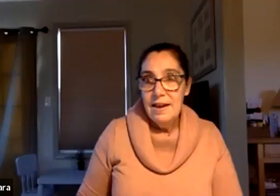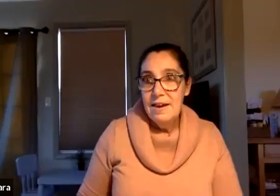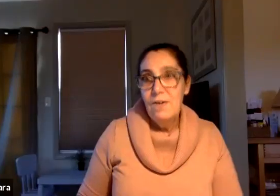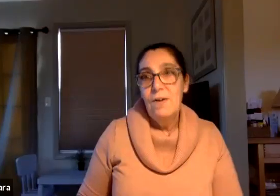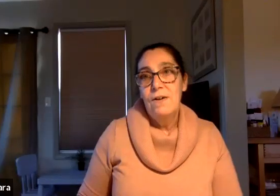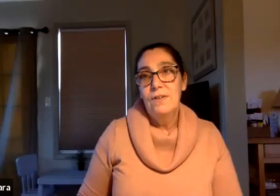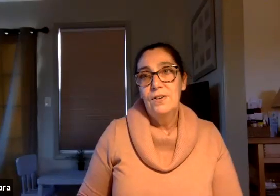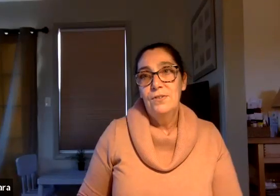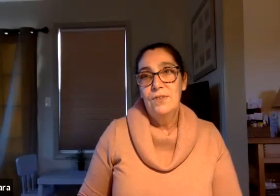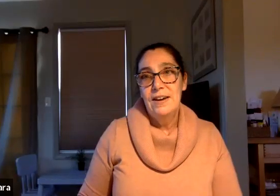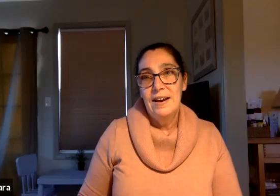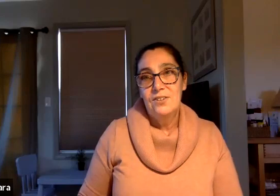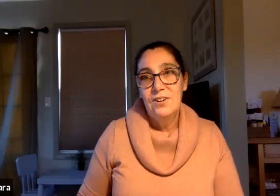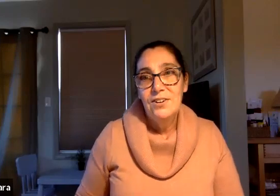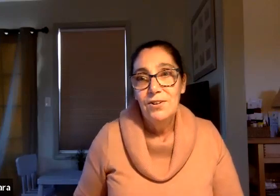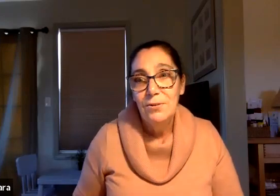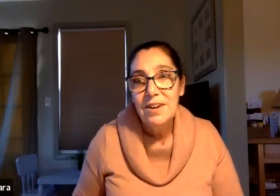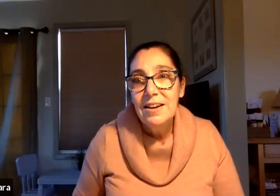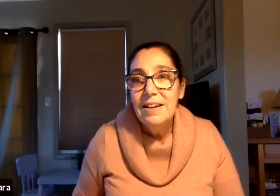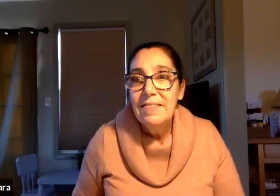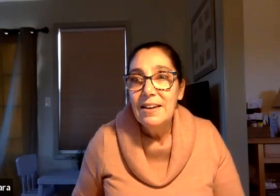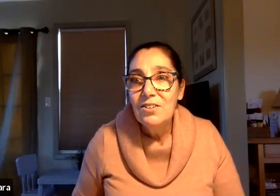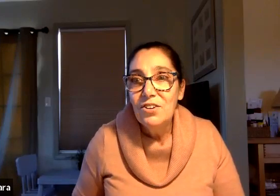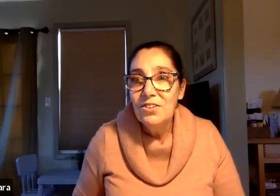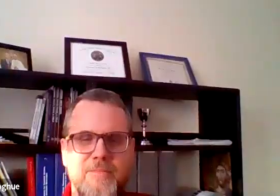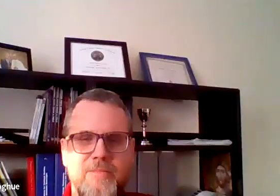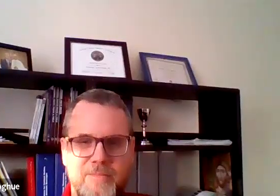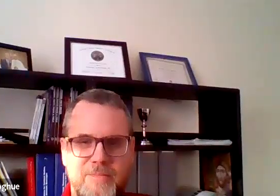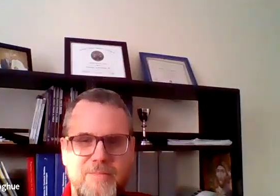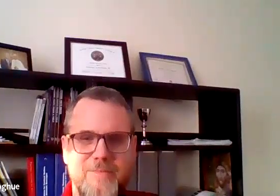And oh, look who's right next to you. That's just so lovely.